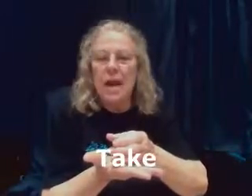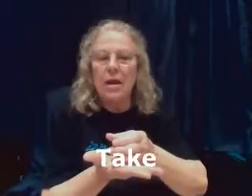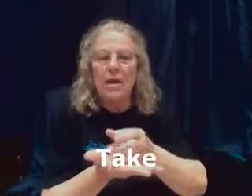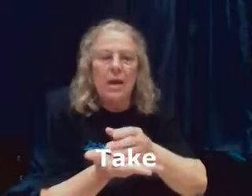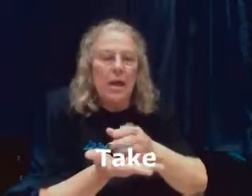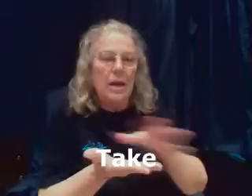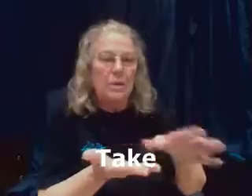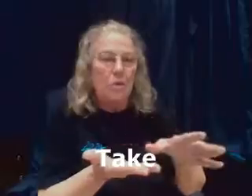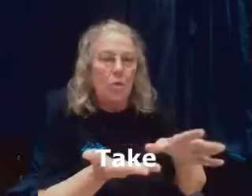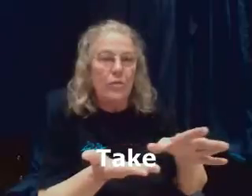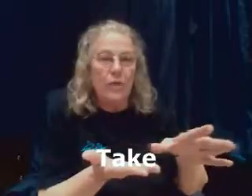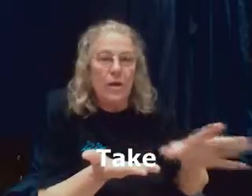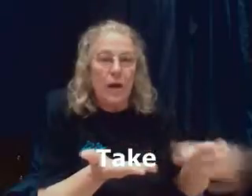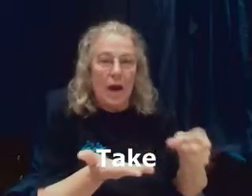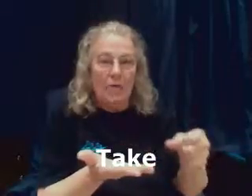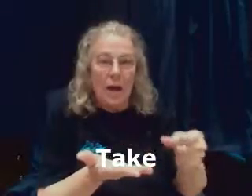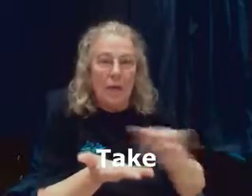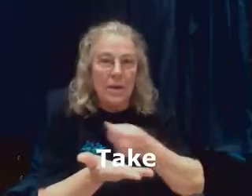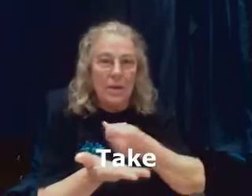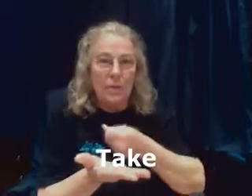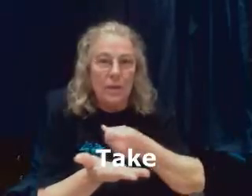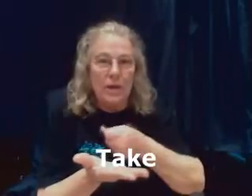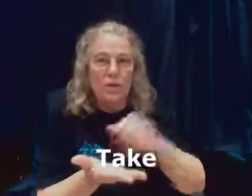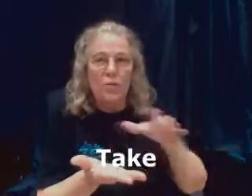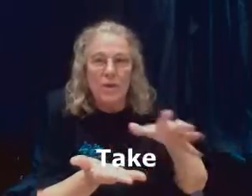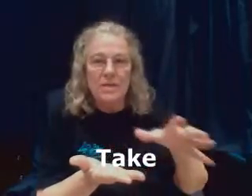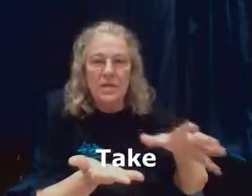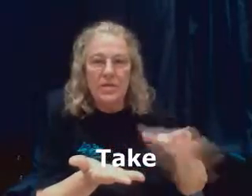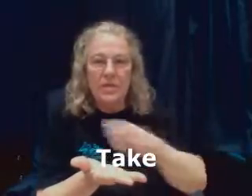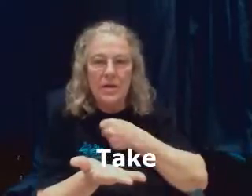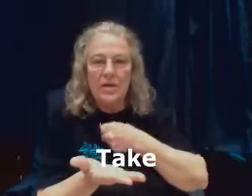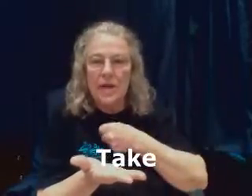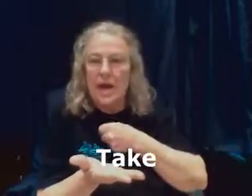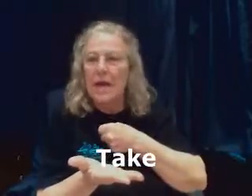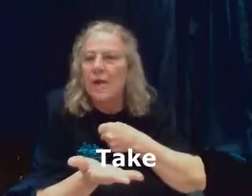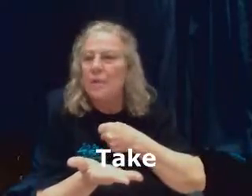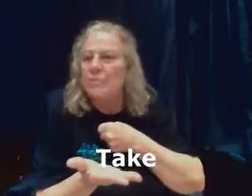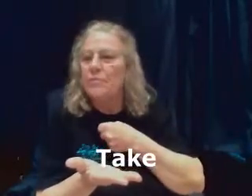Take, it's over there, I grab it and bring it to myself. Take.